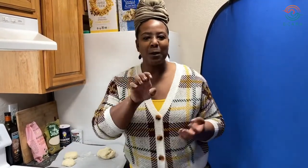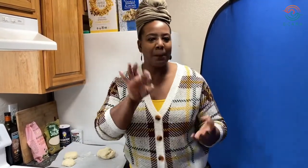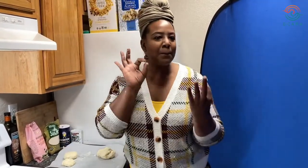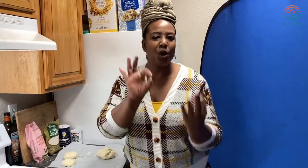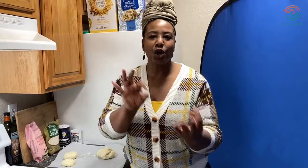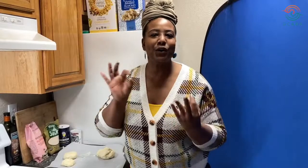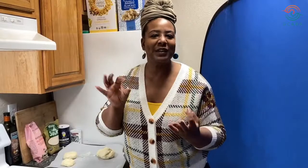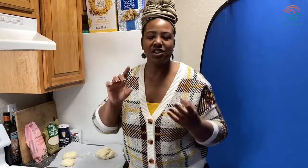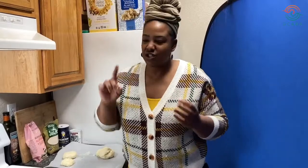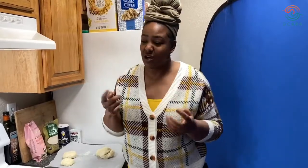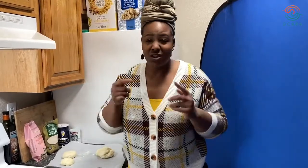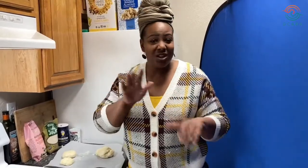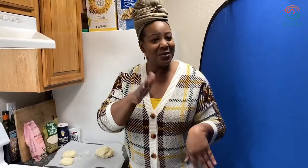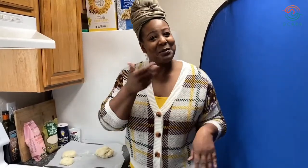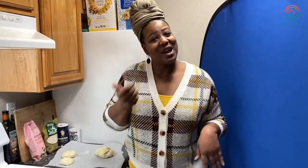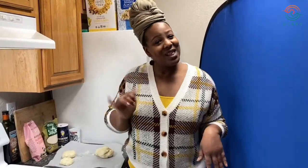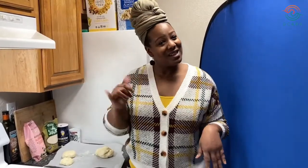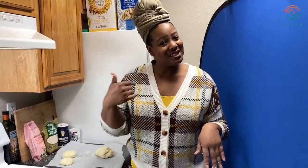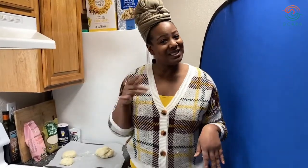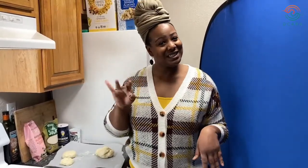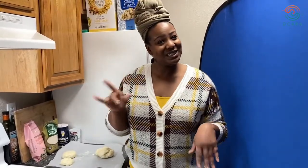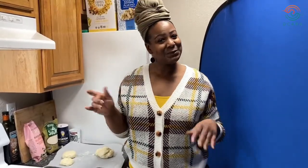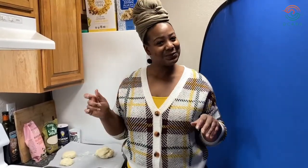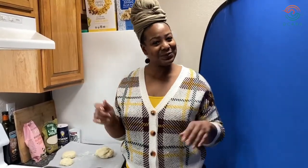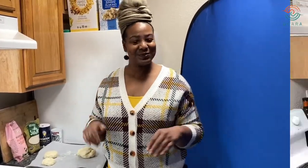Doesn't have to be perfect, just do your best. That's what I did.